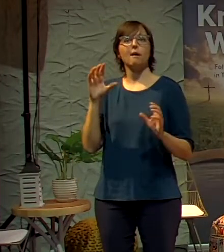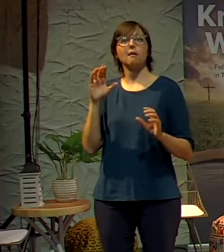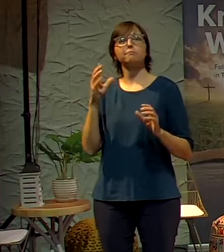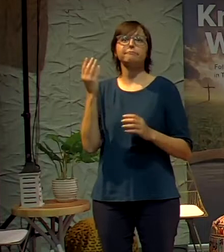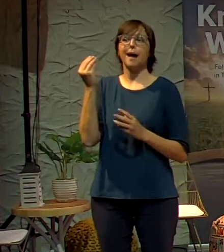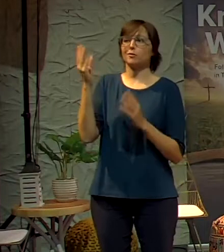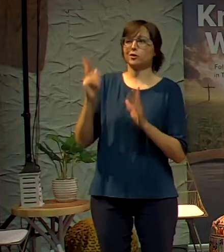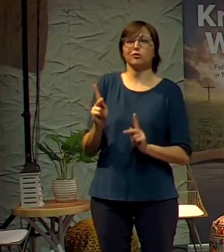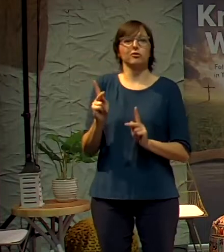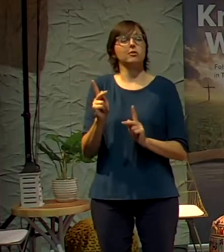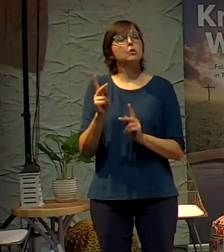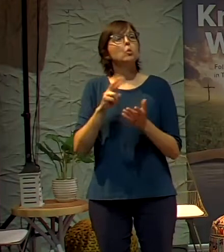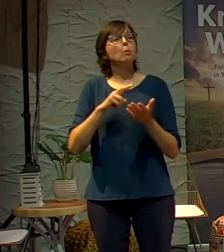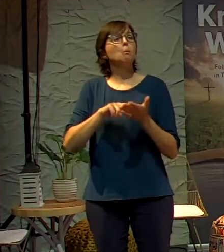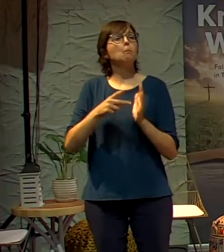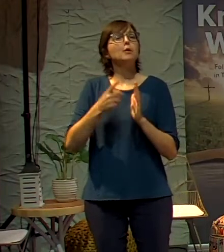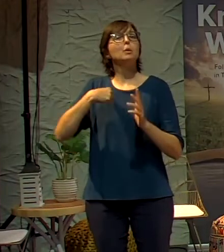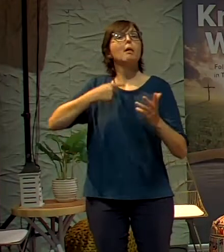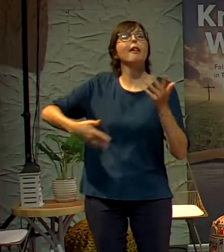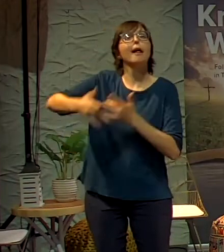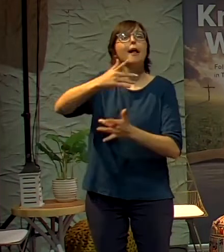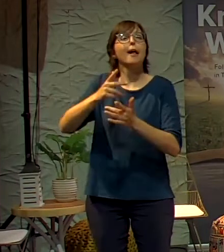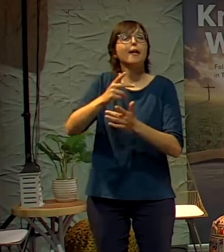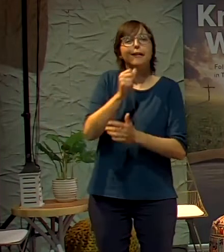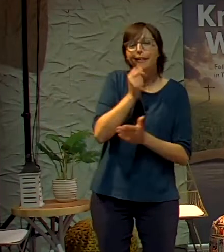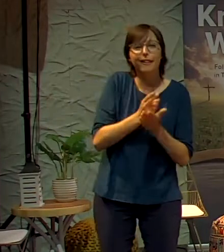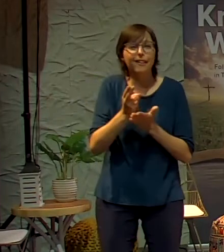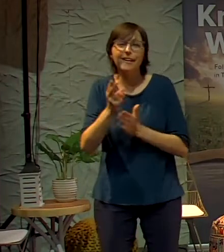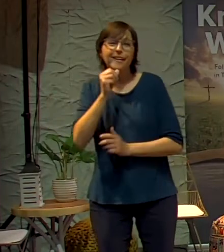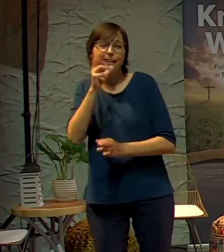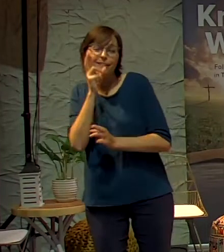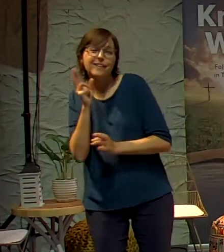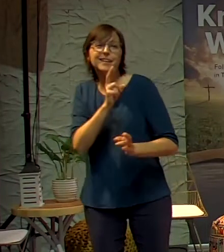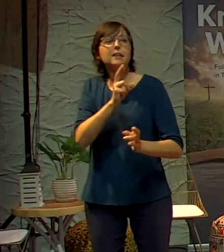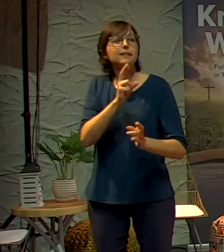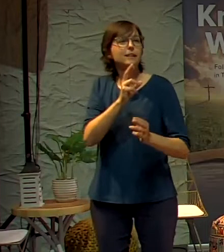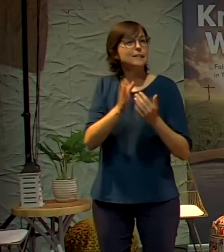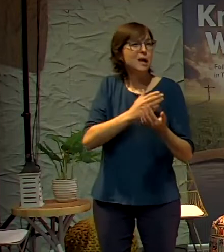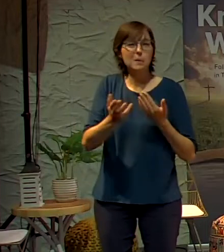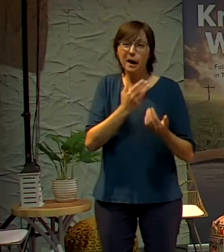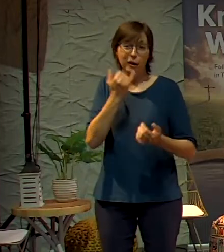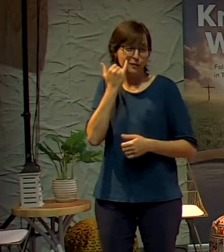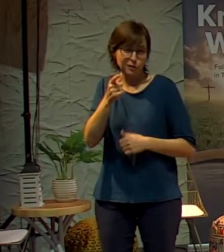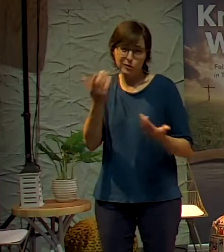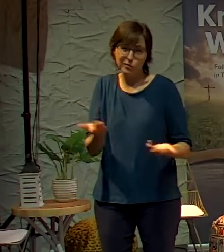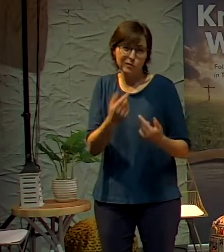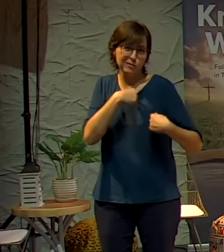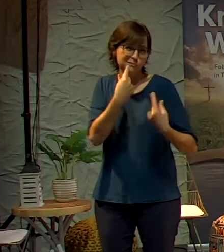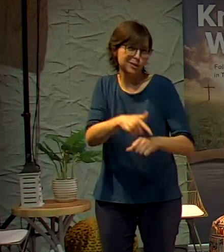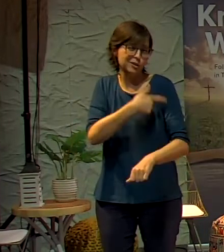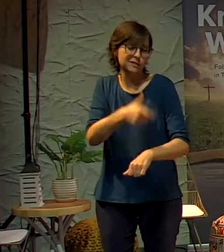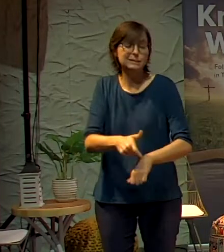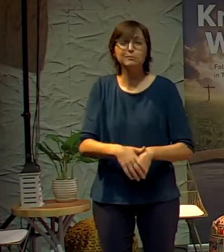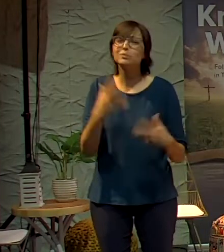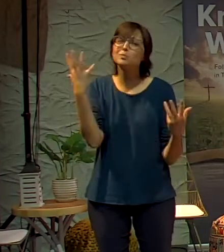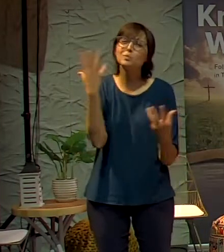out together as a bunch of disreputable characters all the time, even if you've been around for a long time, right? It's beautiful.